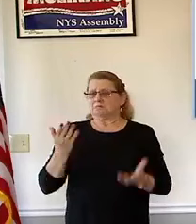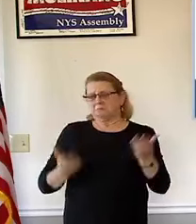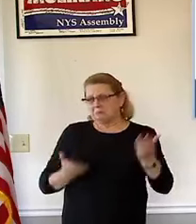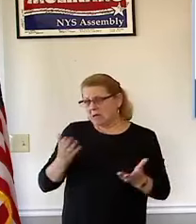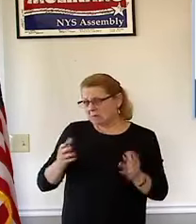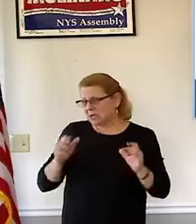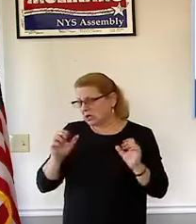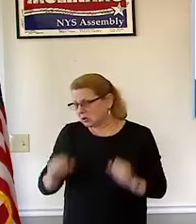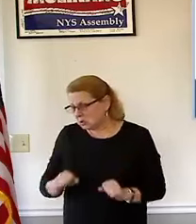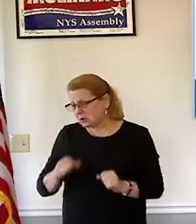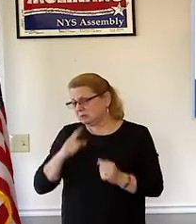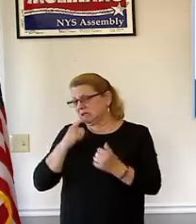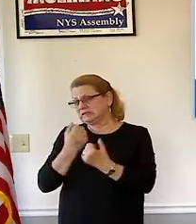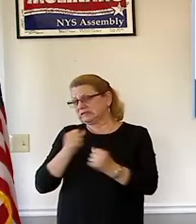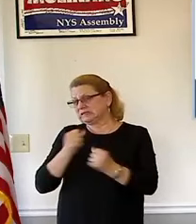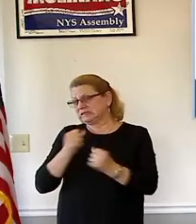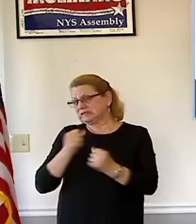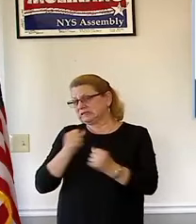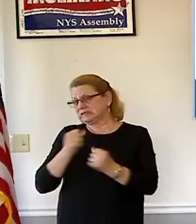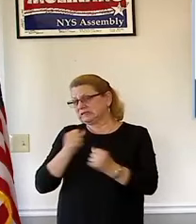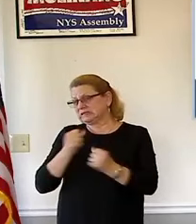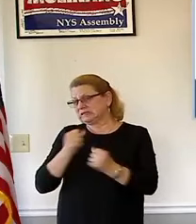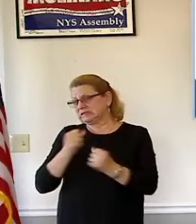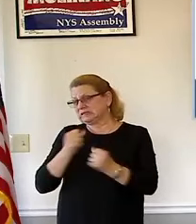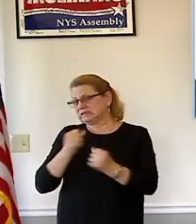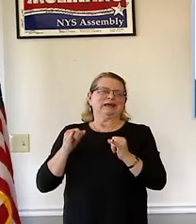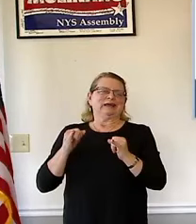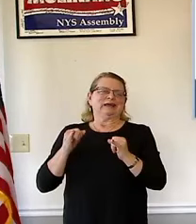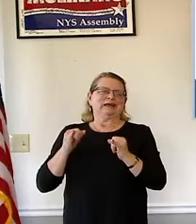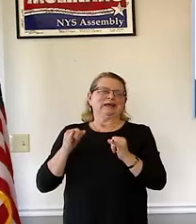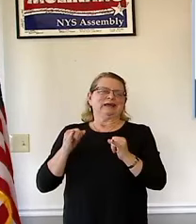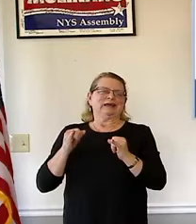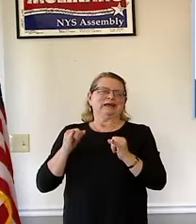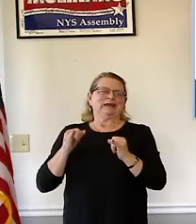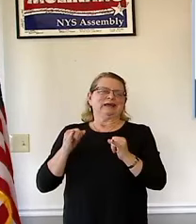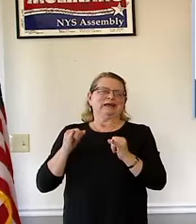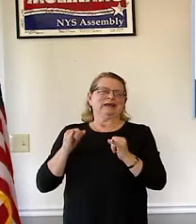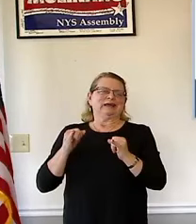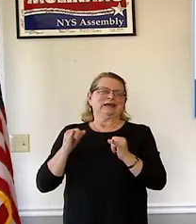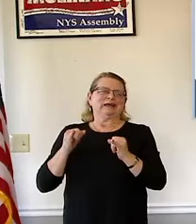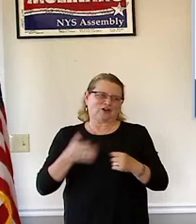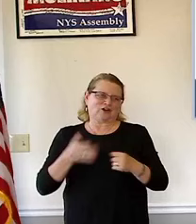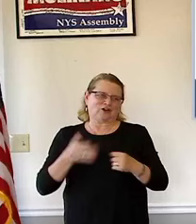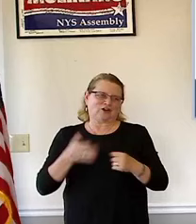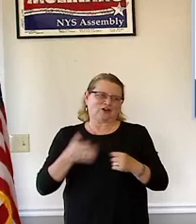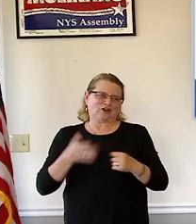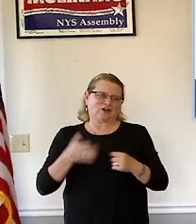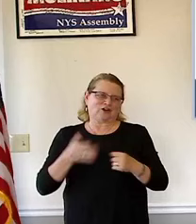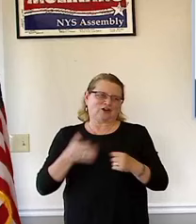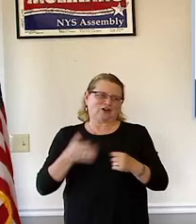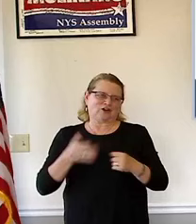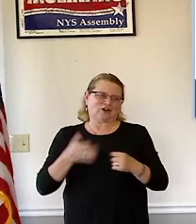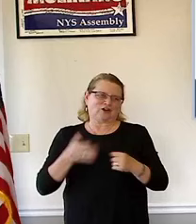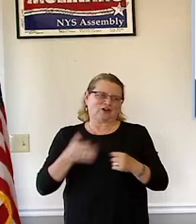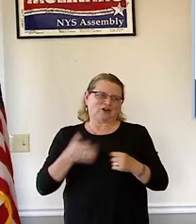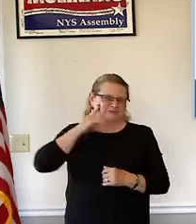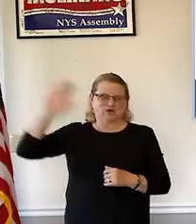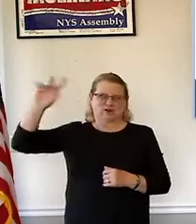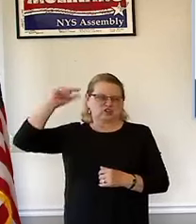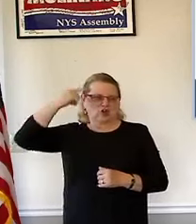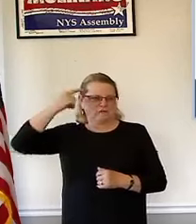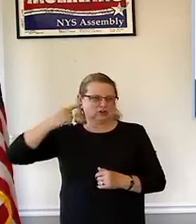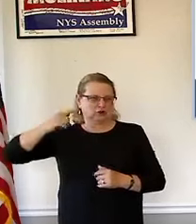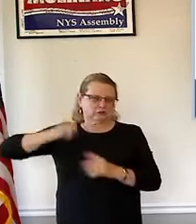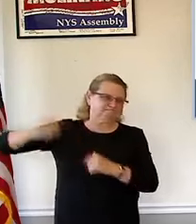safely permitted, the individual business may not be covered by their insurance because of the governor's executive order. So we do